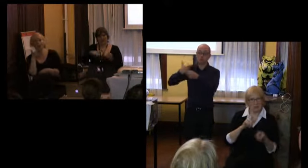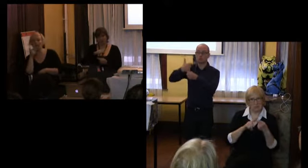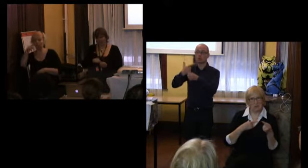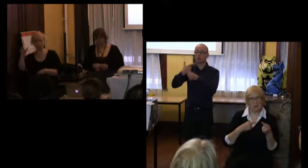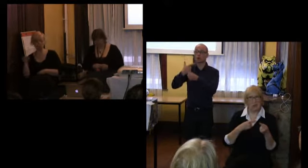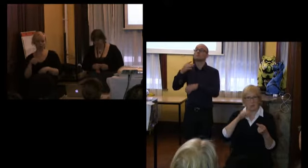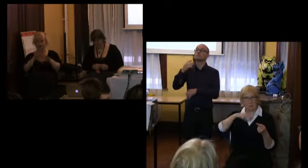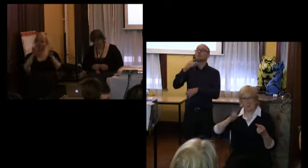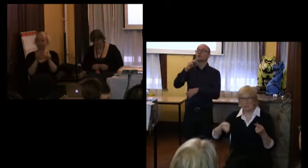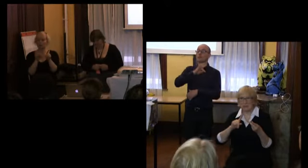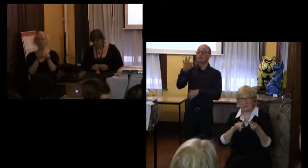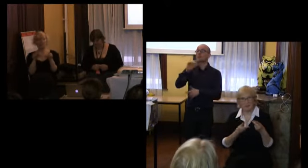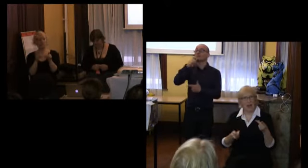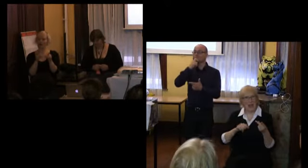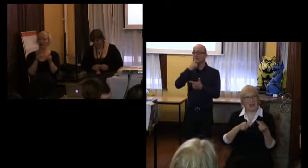It's a partnership.